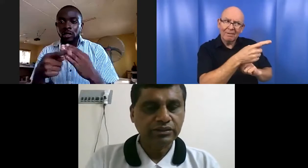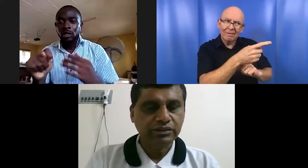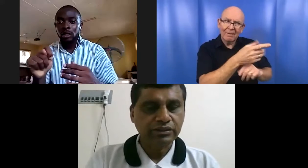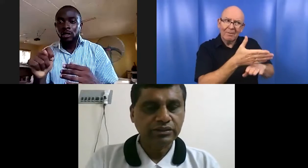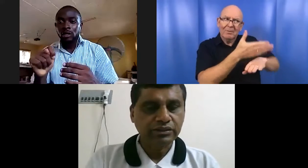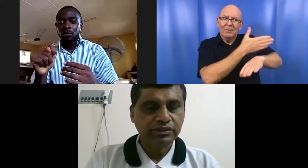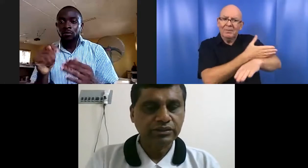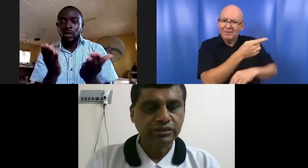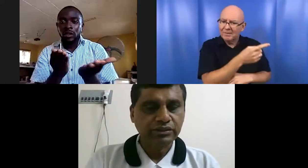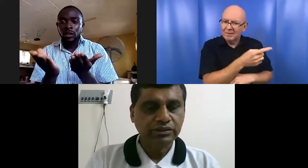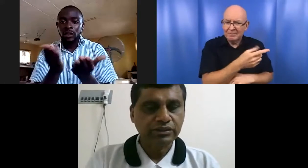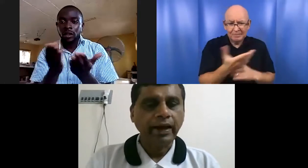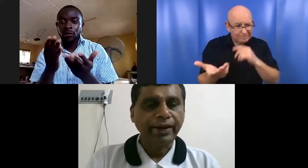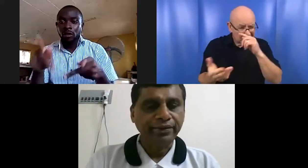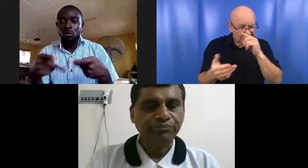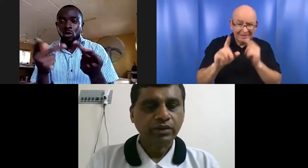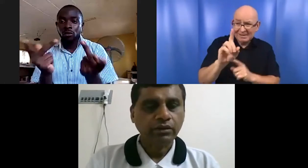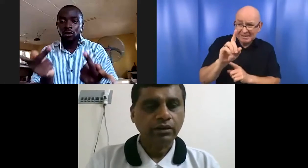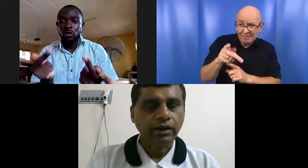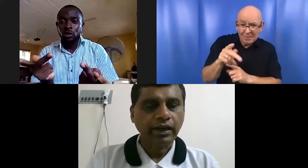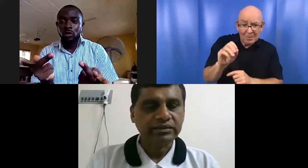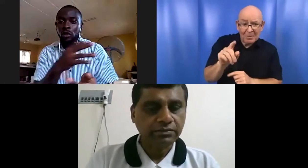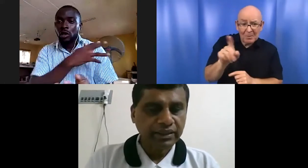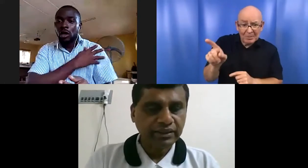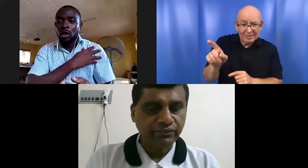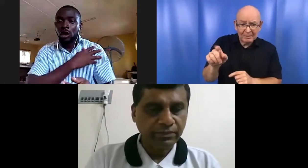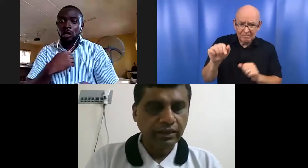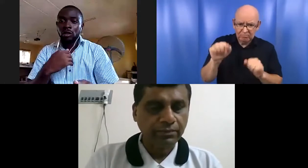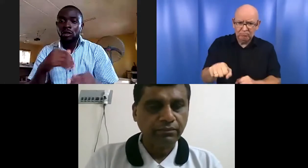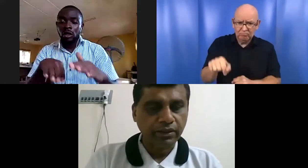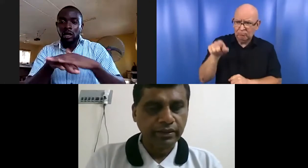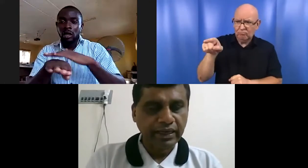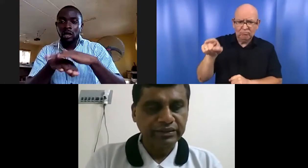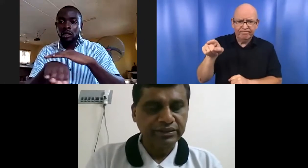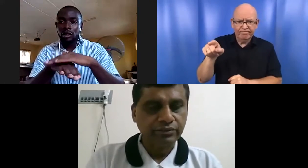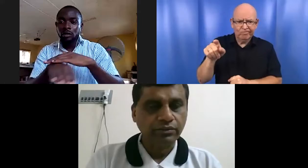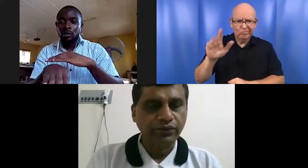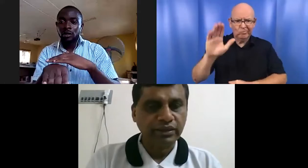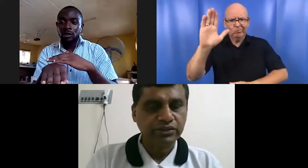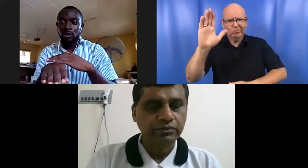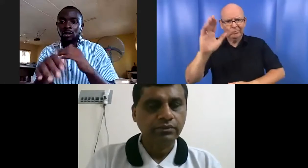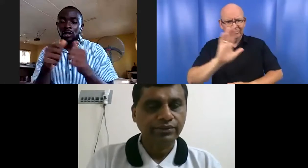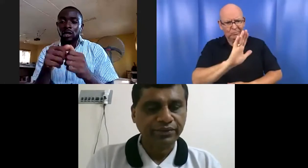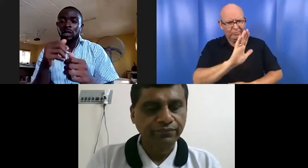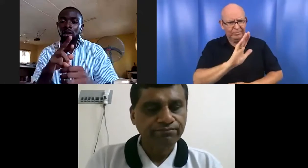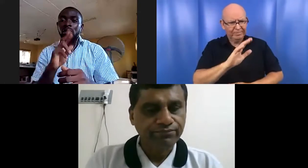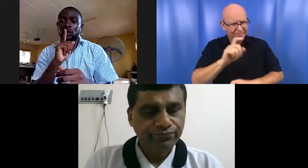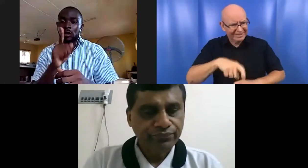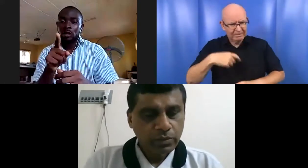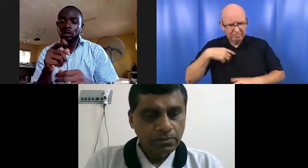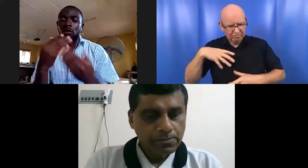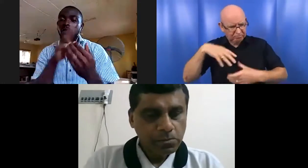service provision, and accessibility will become a reality for us. Thank you.